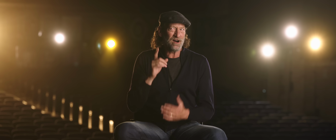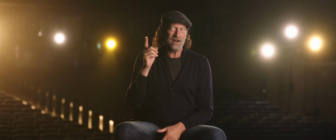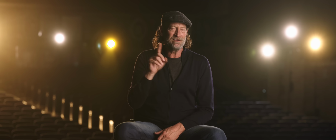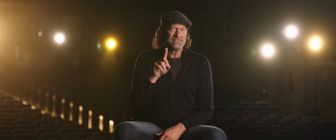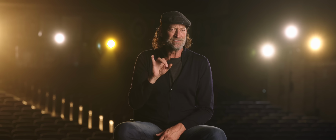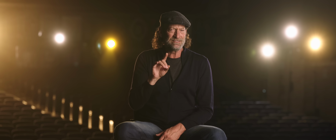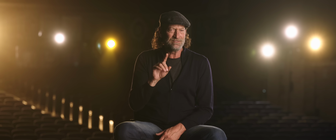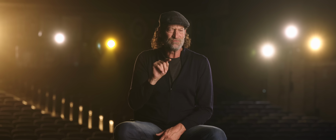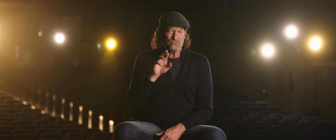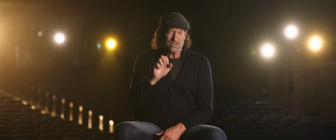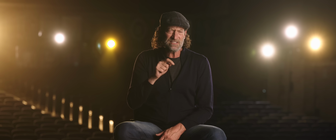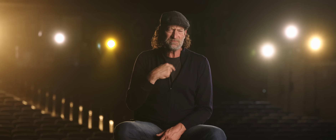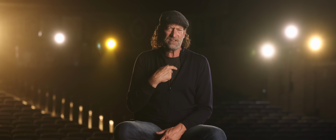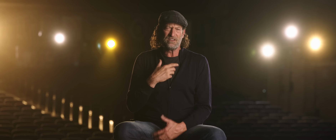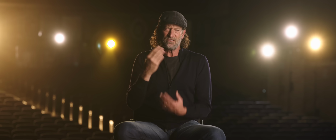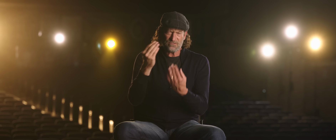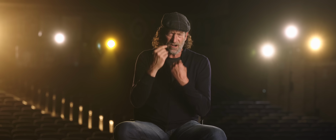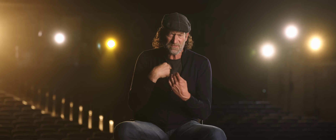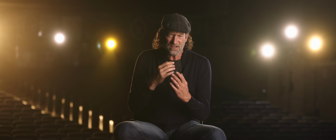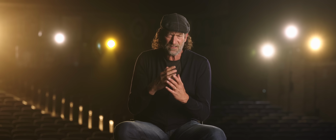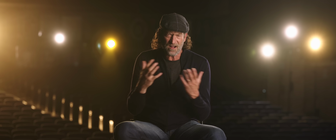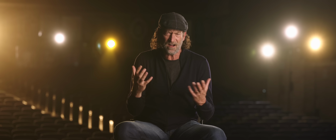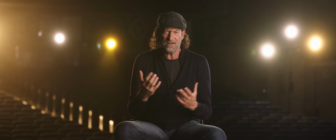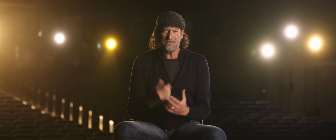so important what he did, how he treated me, and everything he taught me.